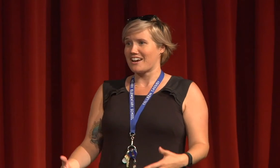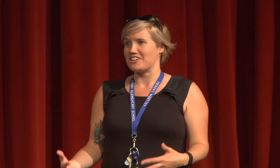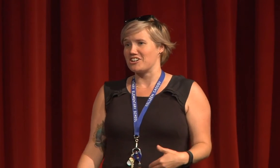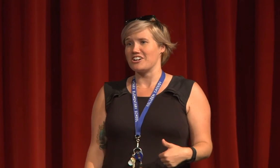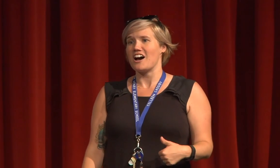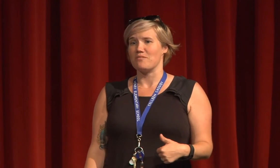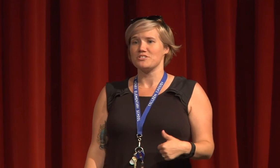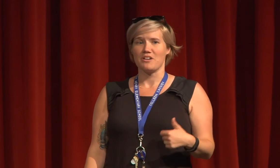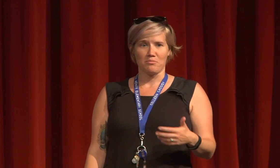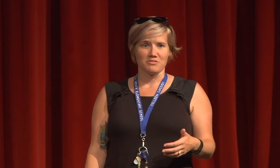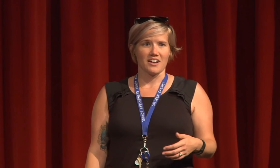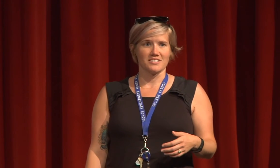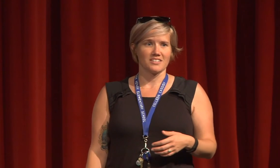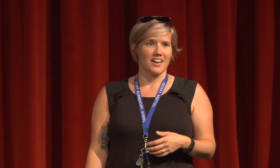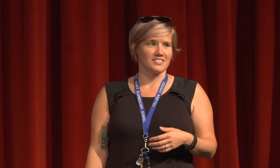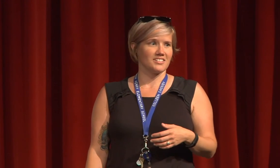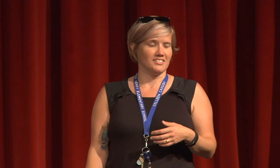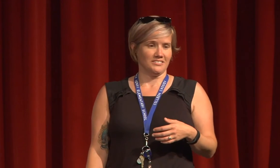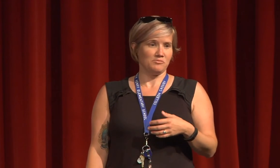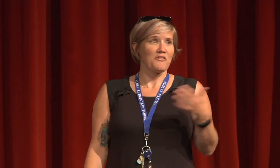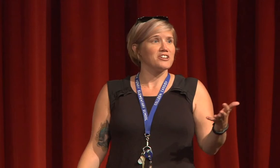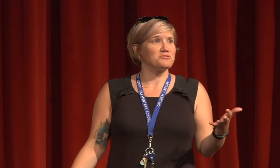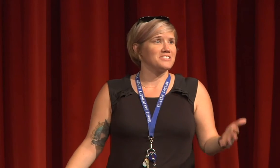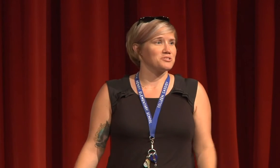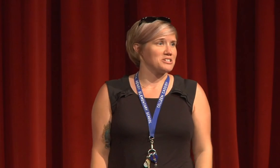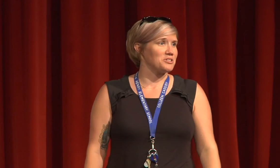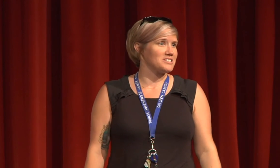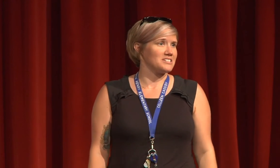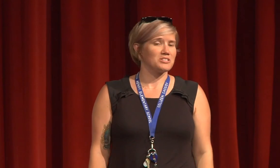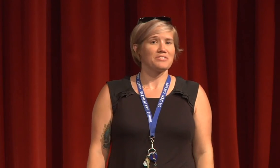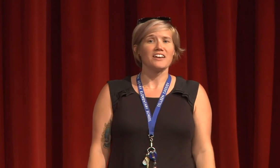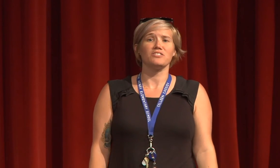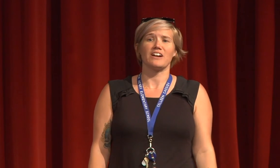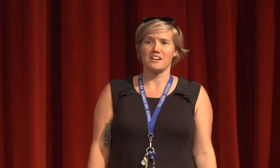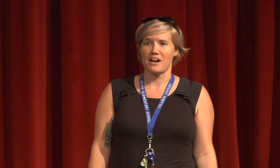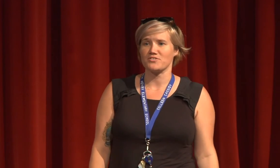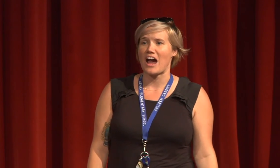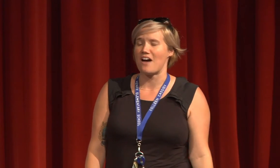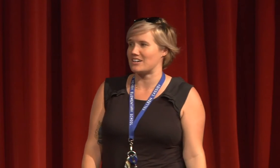second year to help you guys and provide you with these resources. So thank you very much for having us.